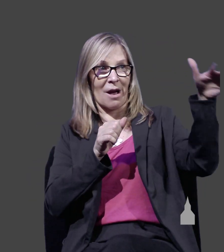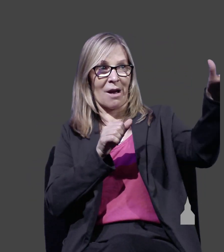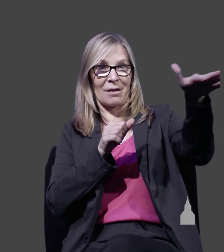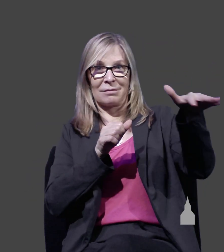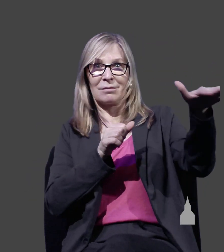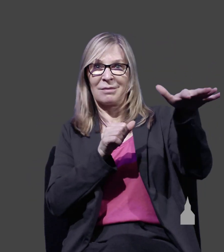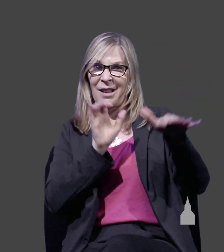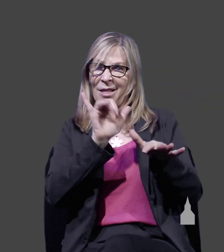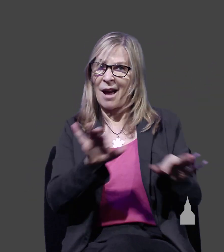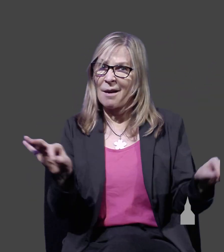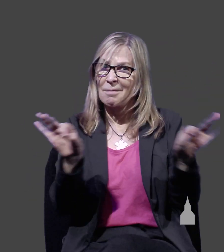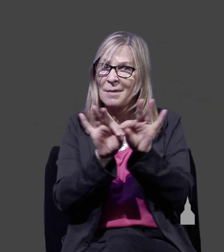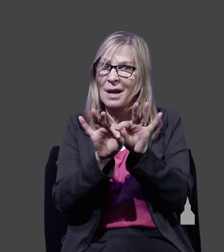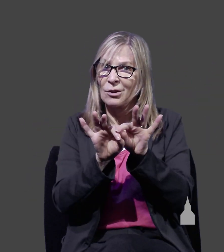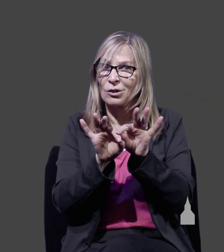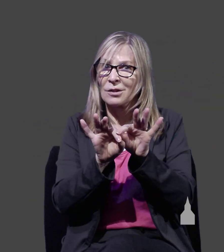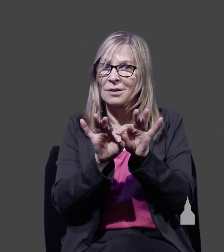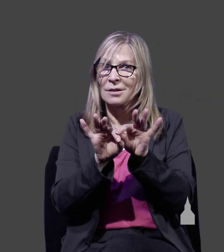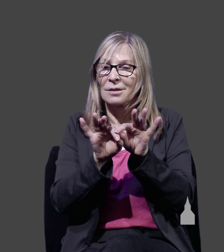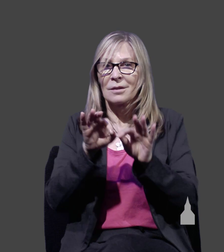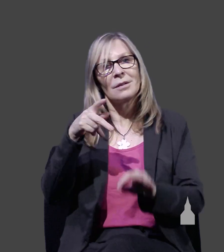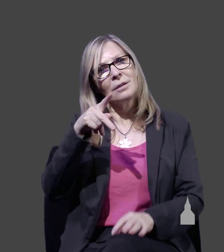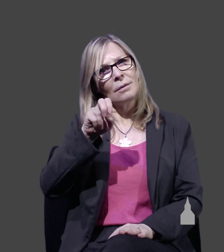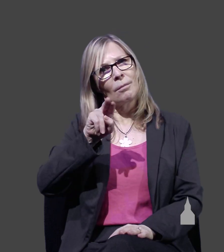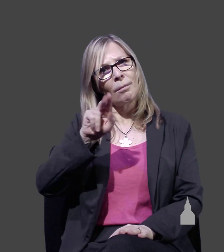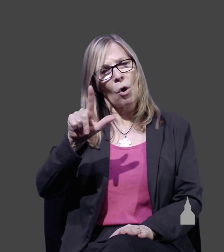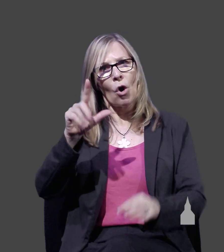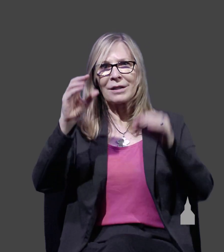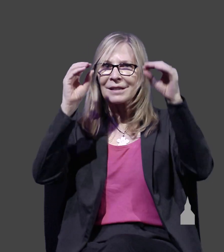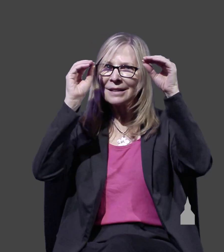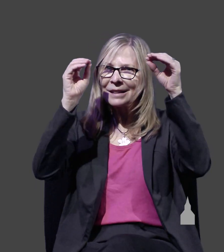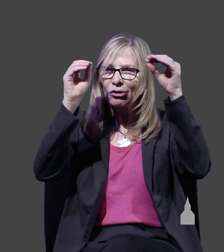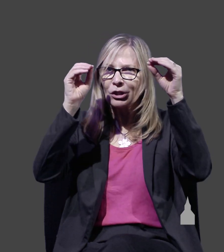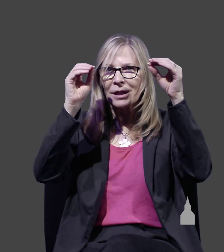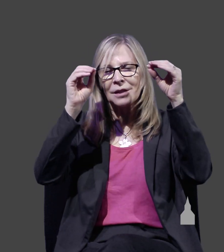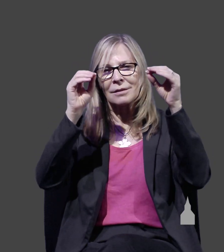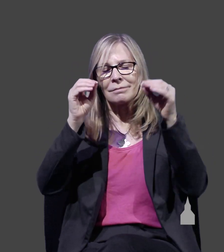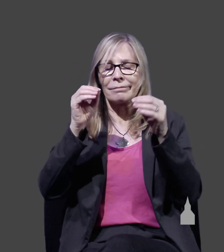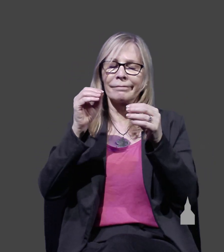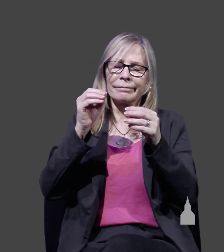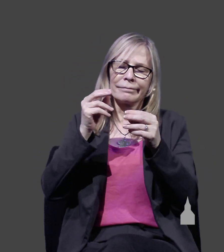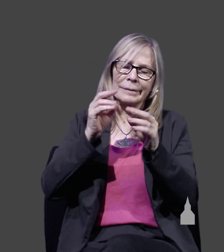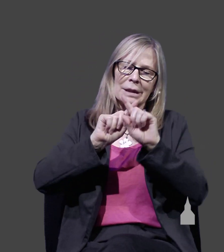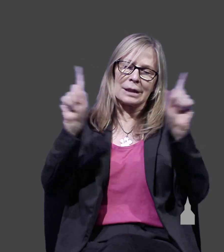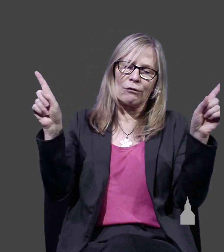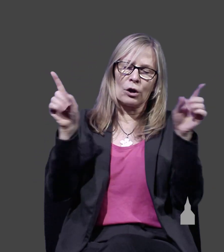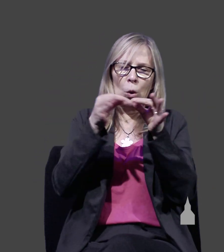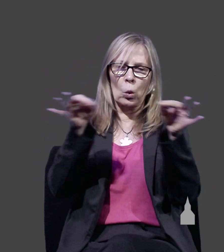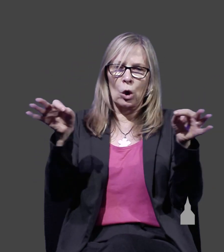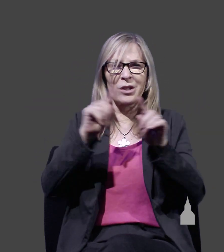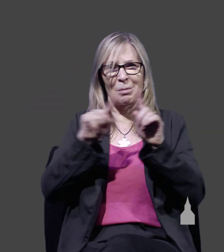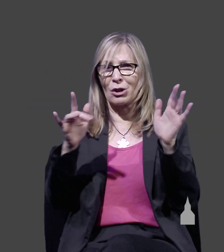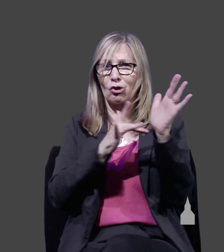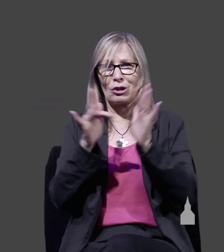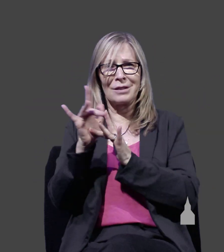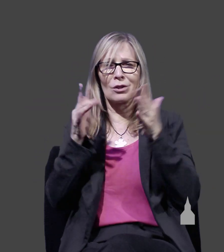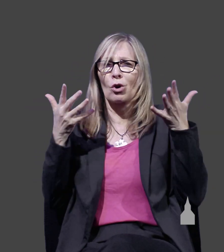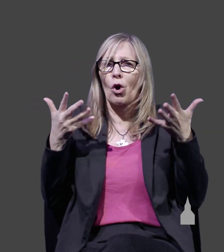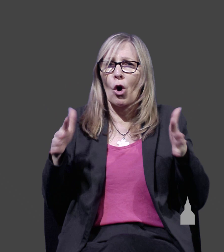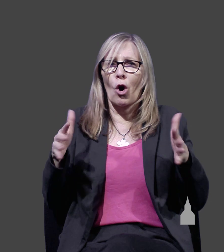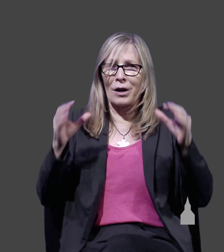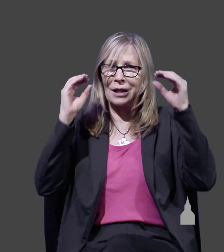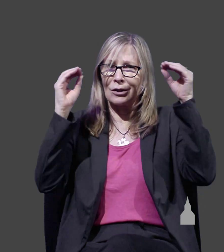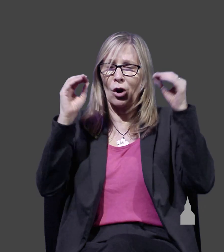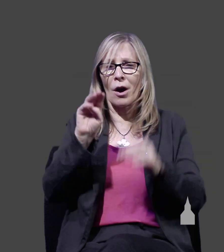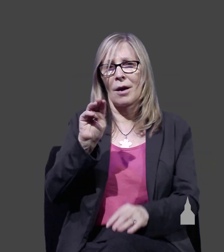matters. I think Paul is teaching in different words, in a shorter way, what Jesus himself taught